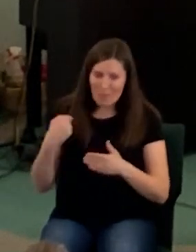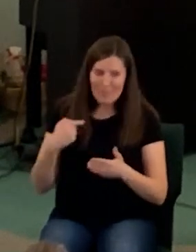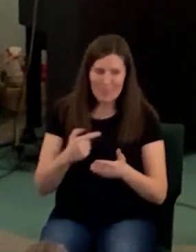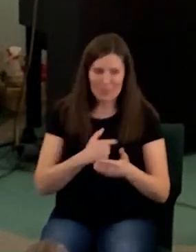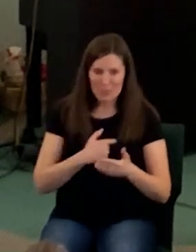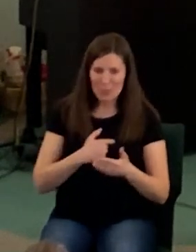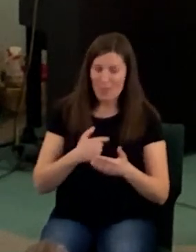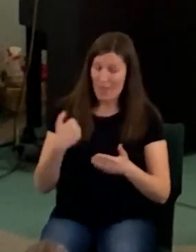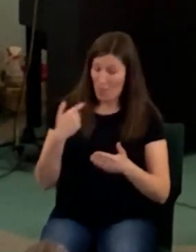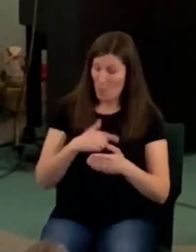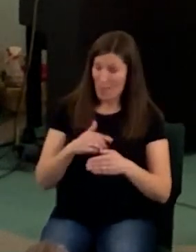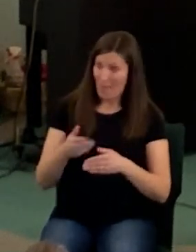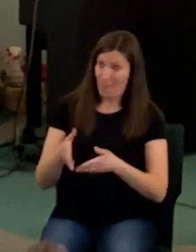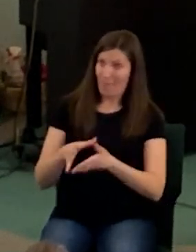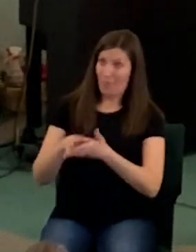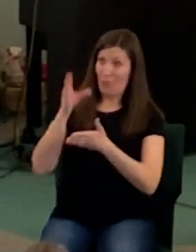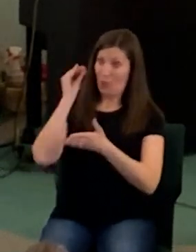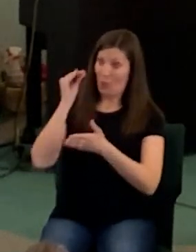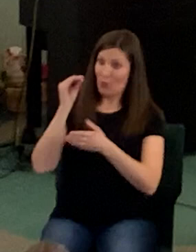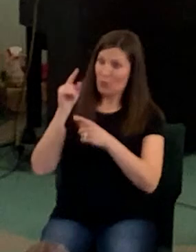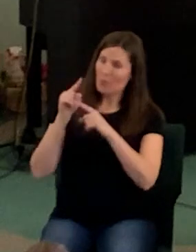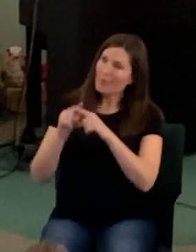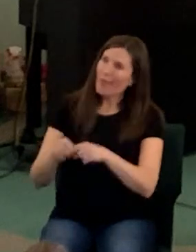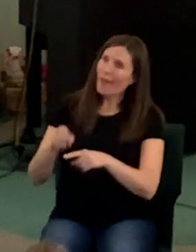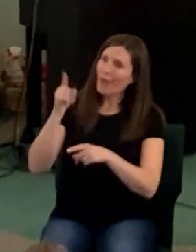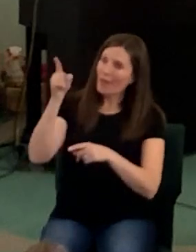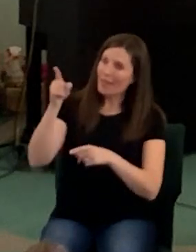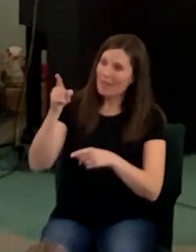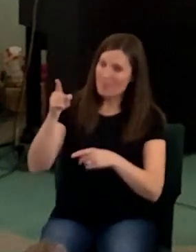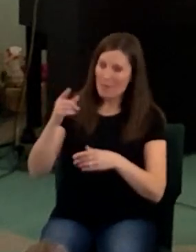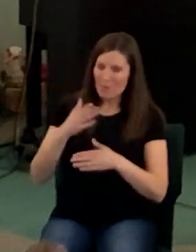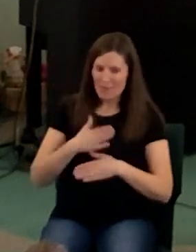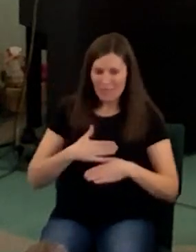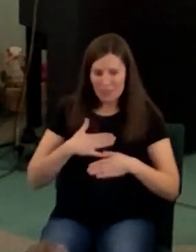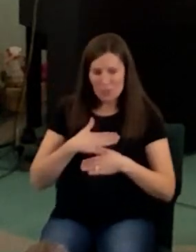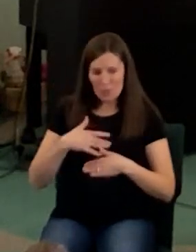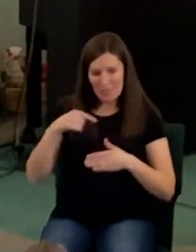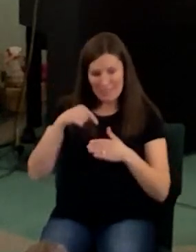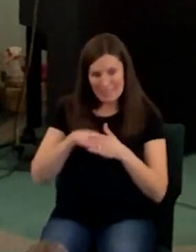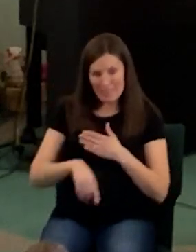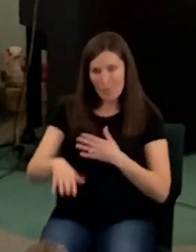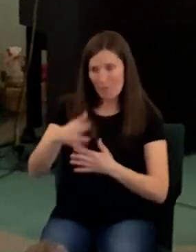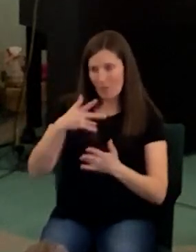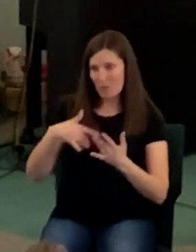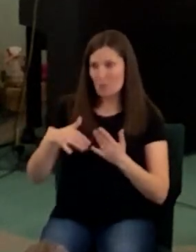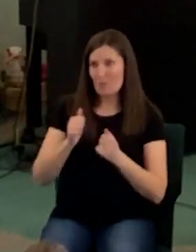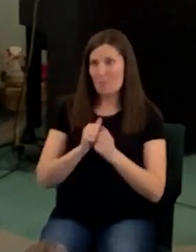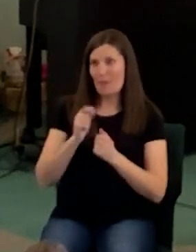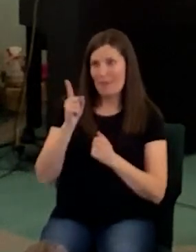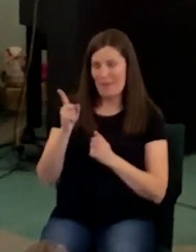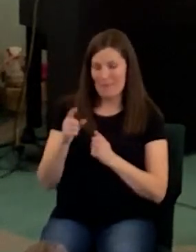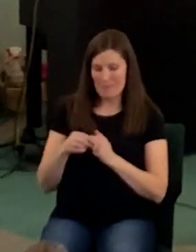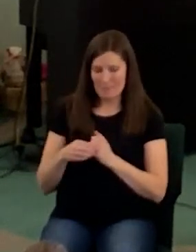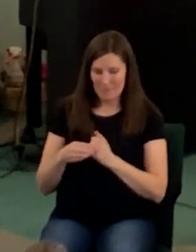and to depend on him. And because of that, we enjoy a deeper fellowship with